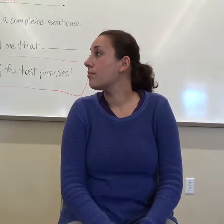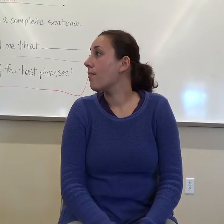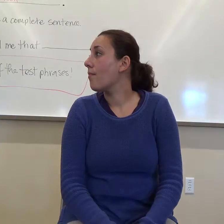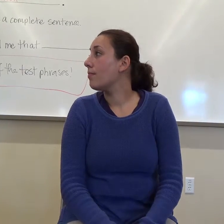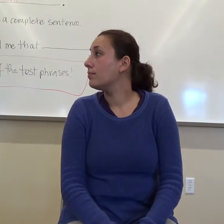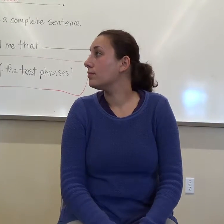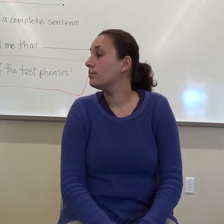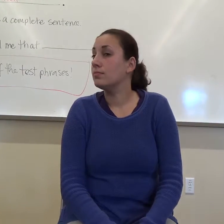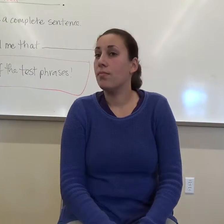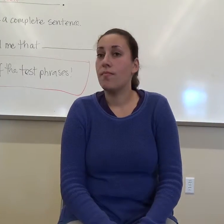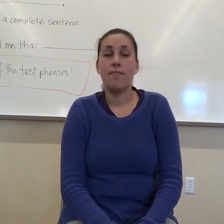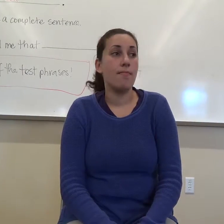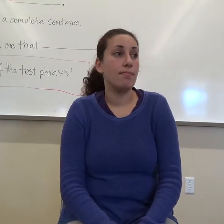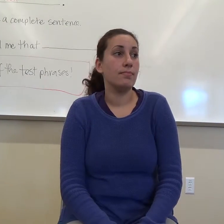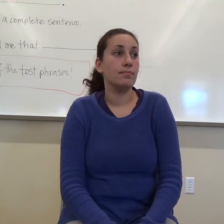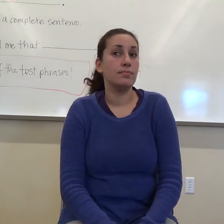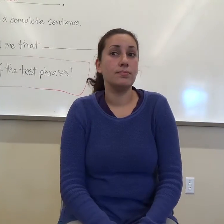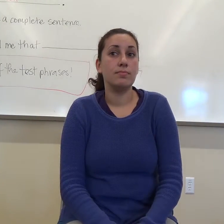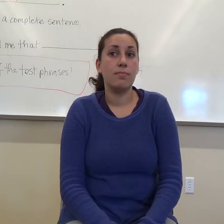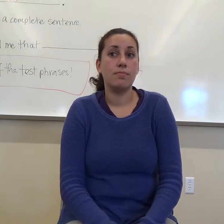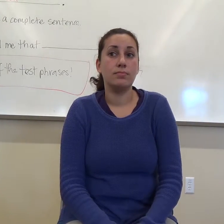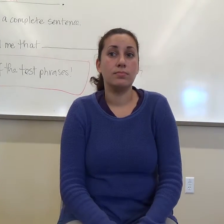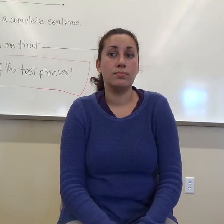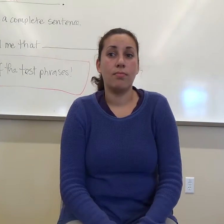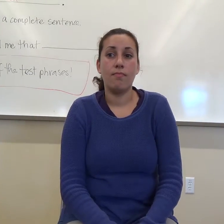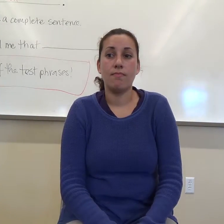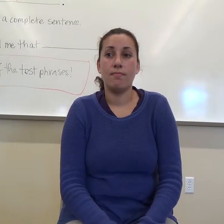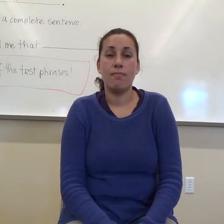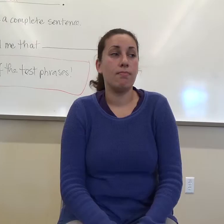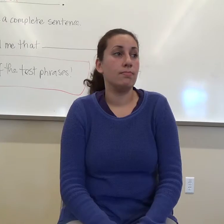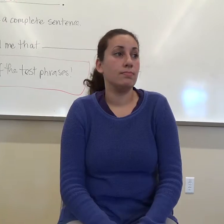homeschoolers, okay. So we can jot this down.